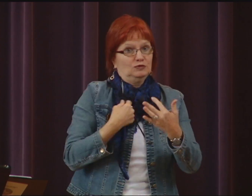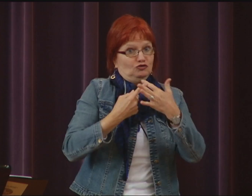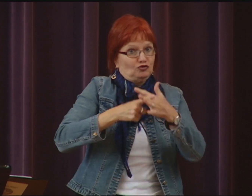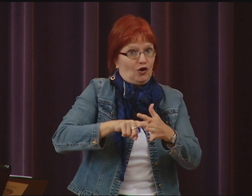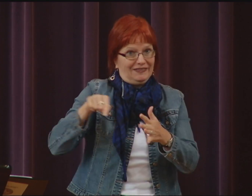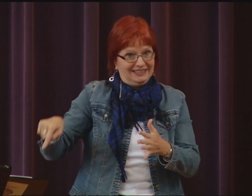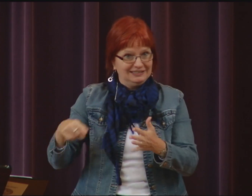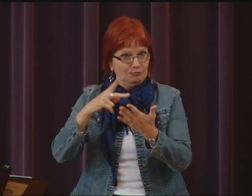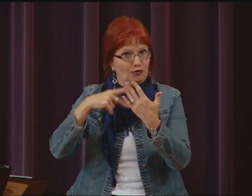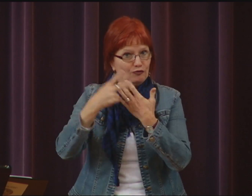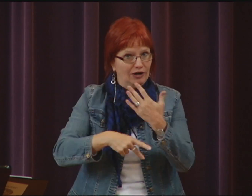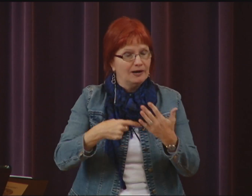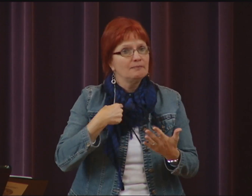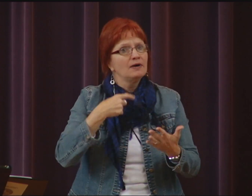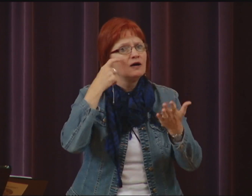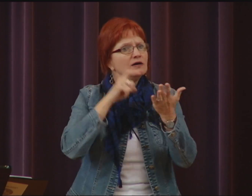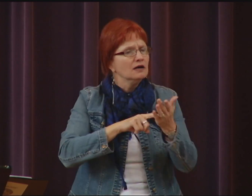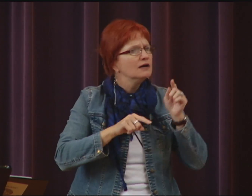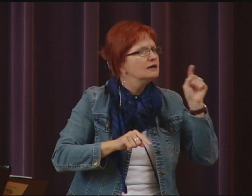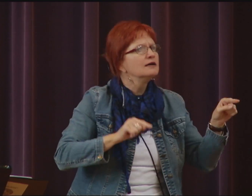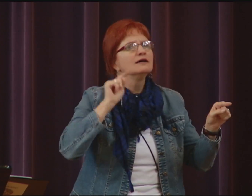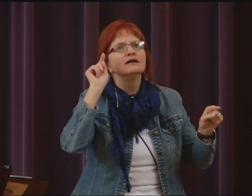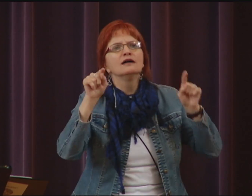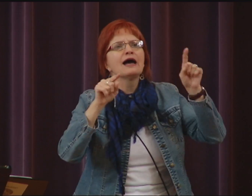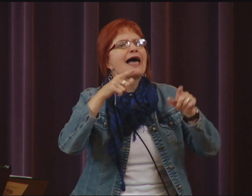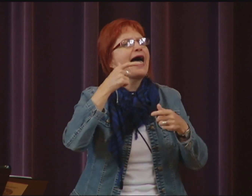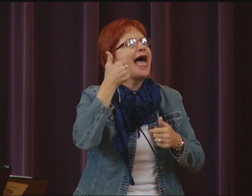Gallaudet. Since we started this program,